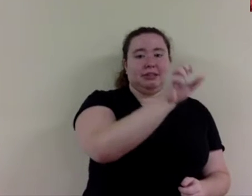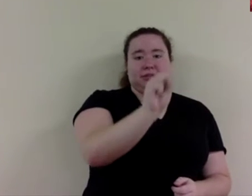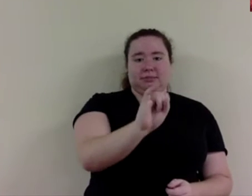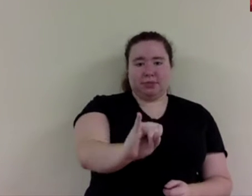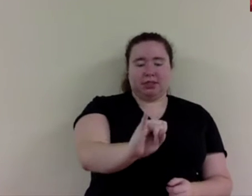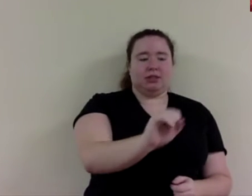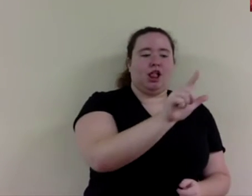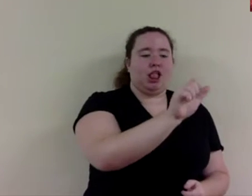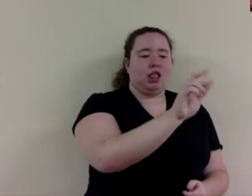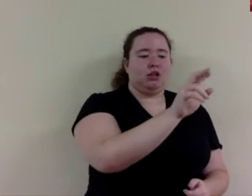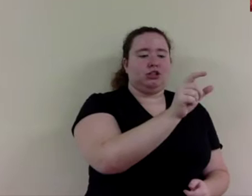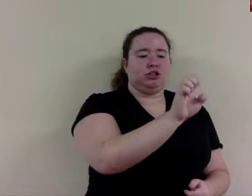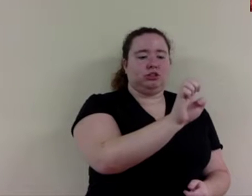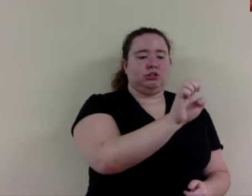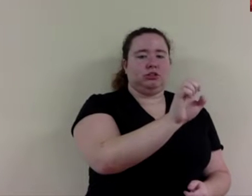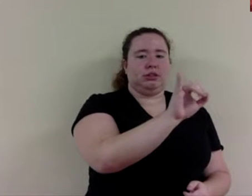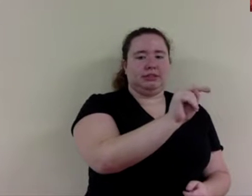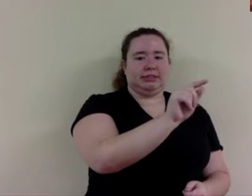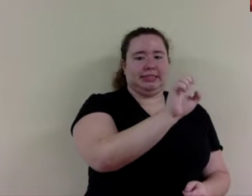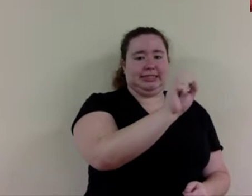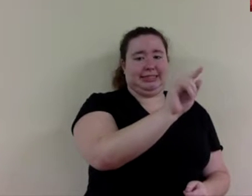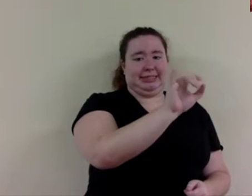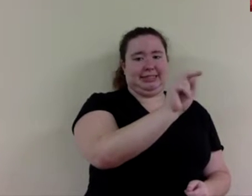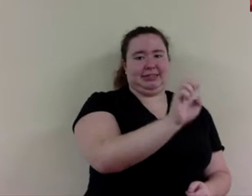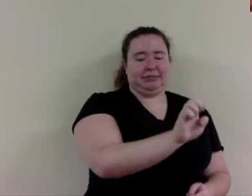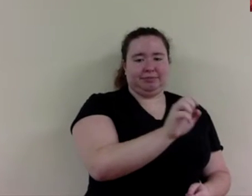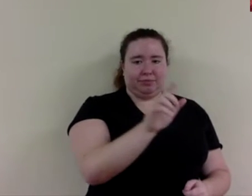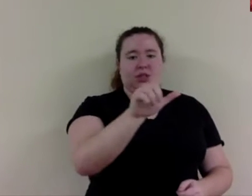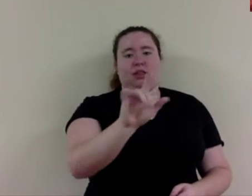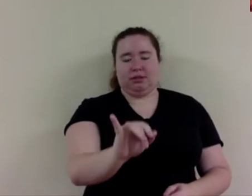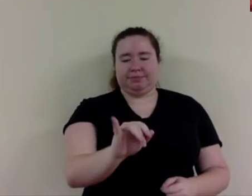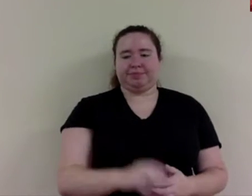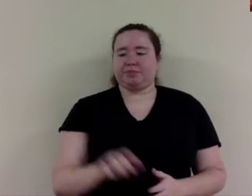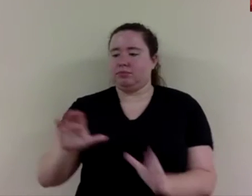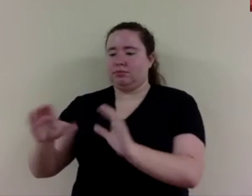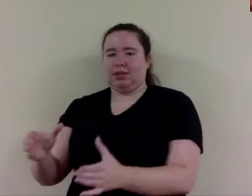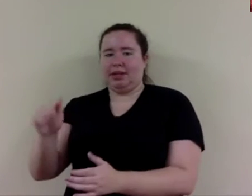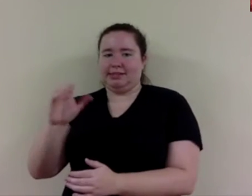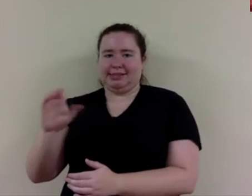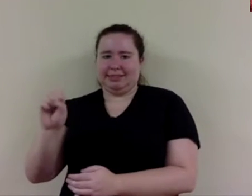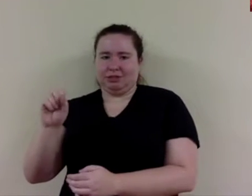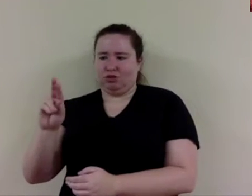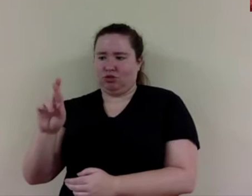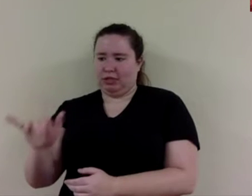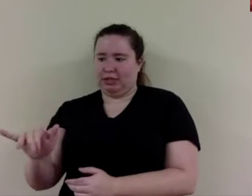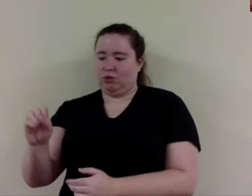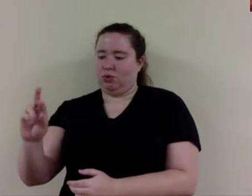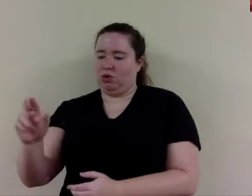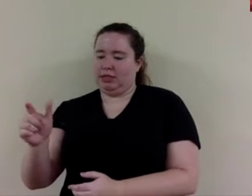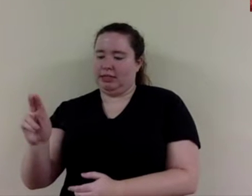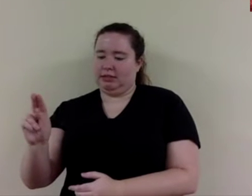see there are unique specialized functions. The accessory organs of the digestive system will contribute to the process. Usually they're not